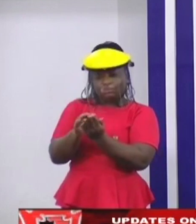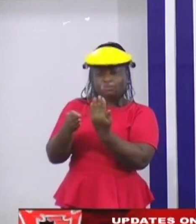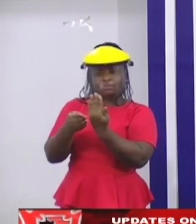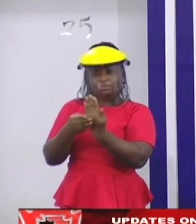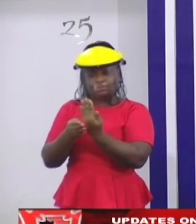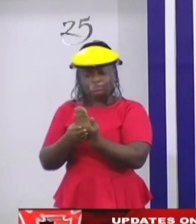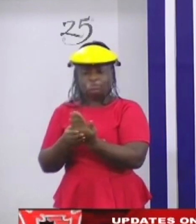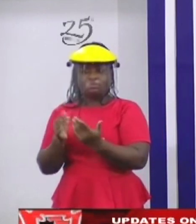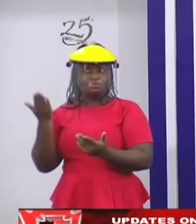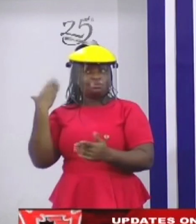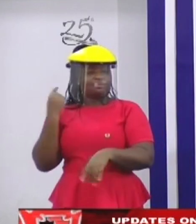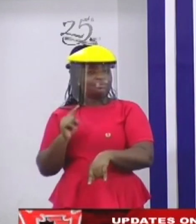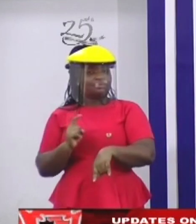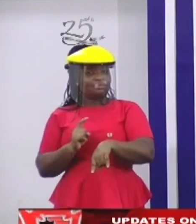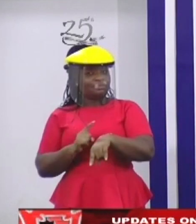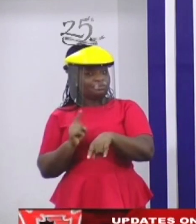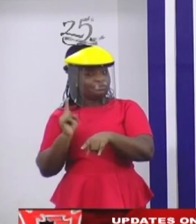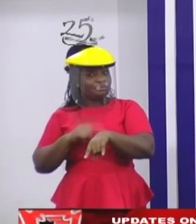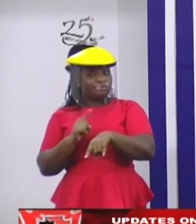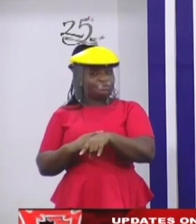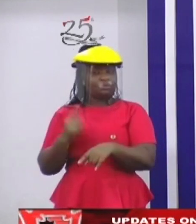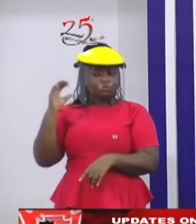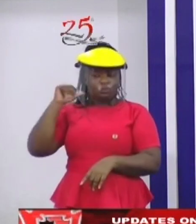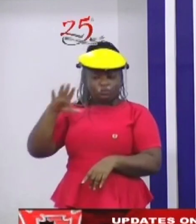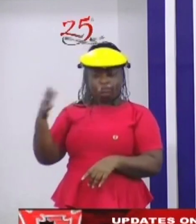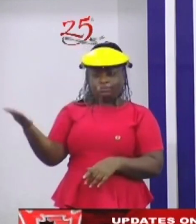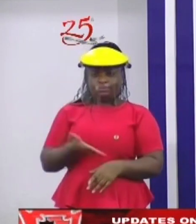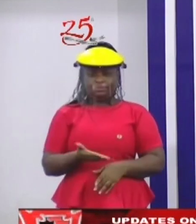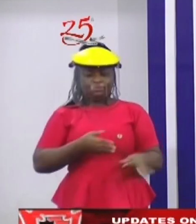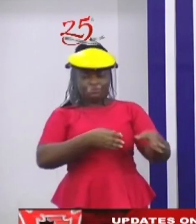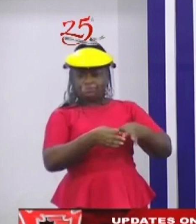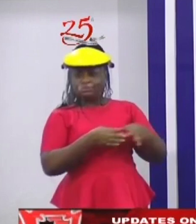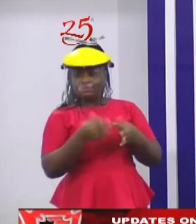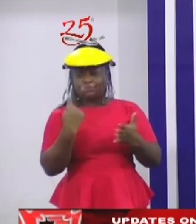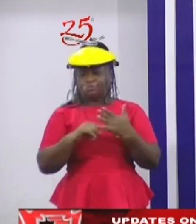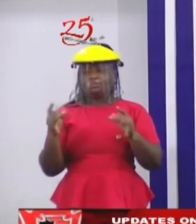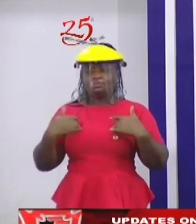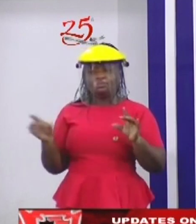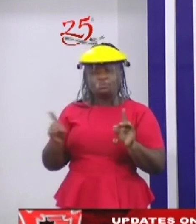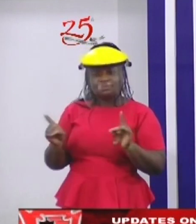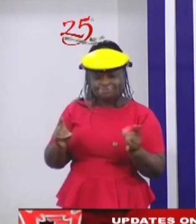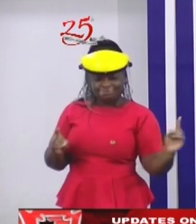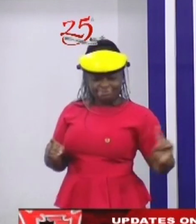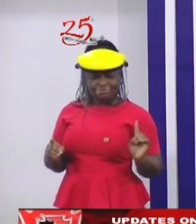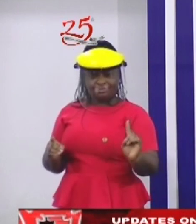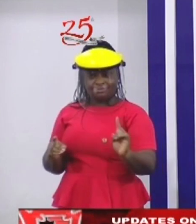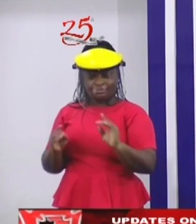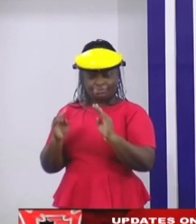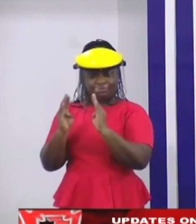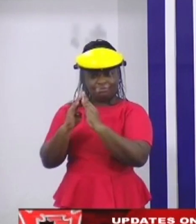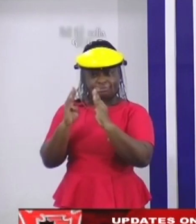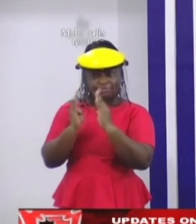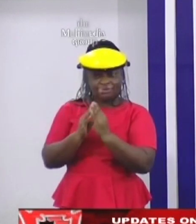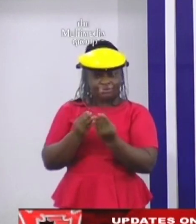arrangements together. You recall last week, Mrs. Kosi Yankee Aya was with us to explain what they had done. They came to the cabinet retreat to update